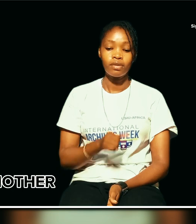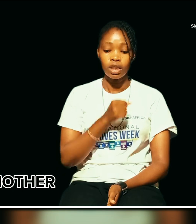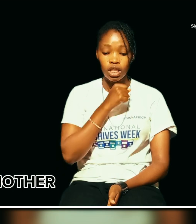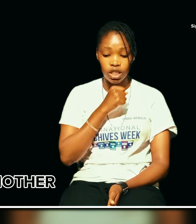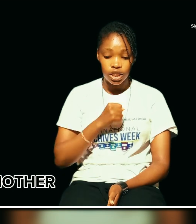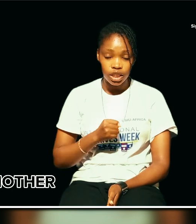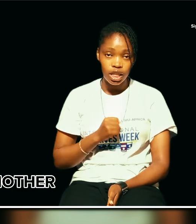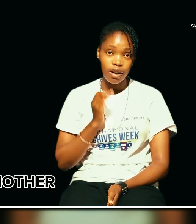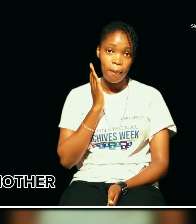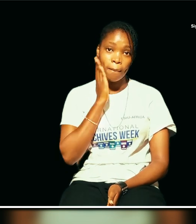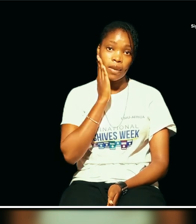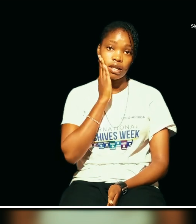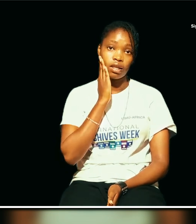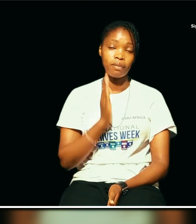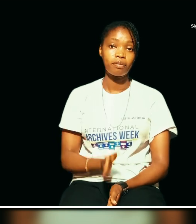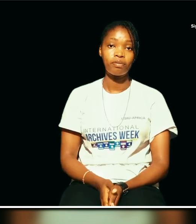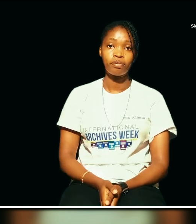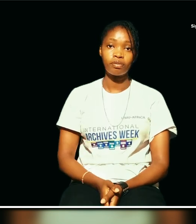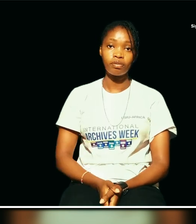grandmother,